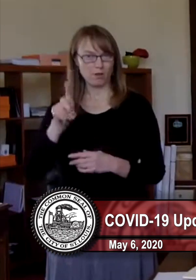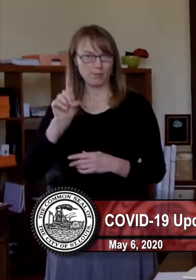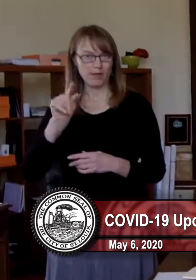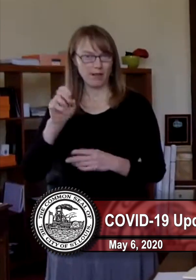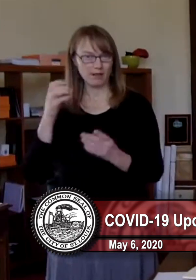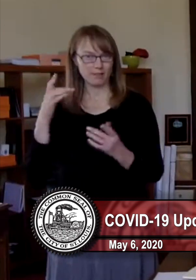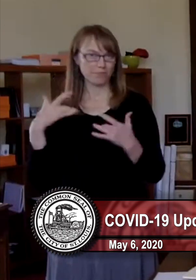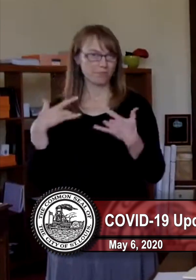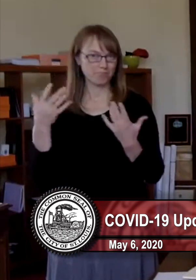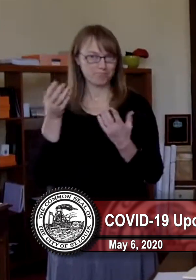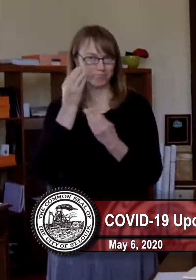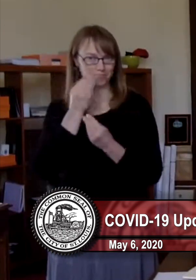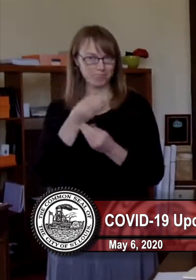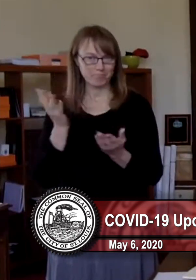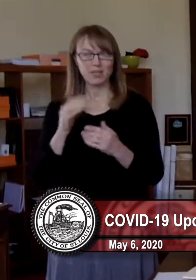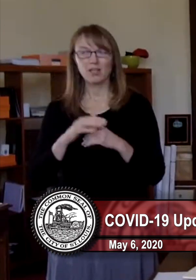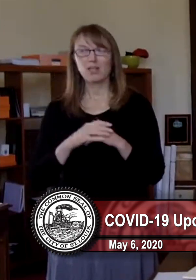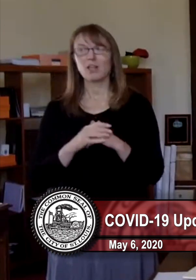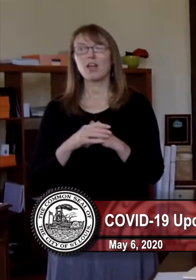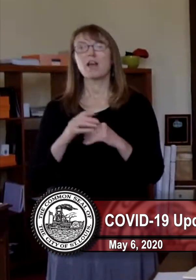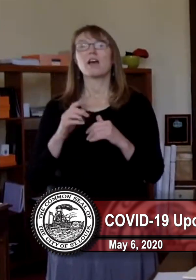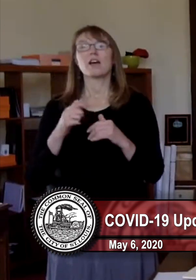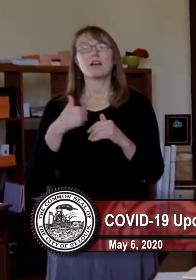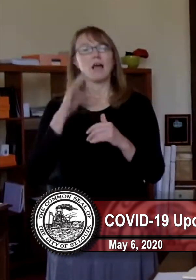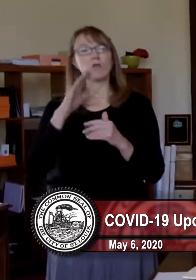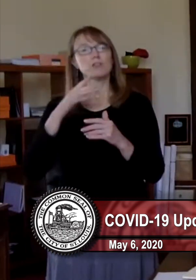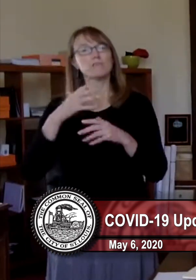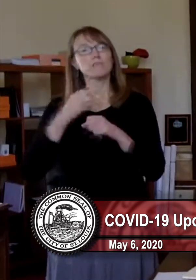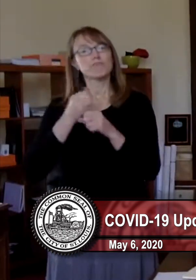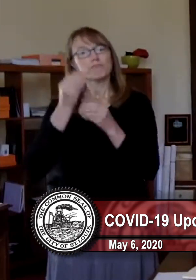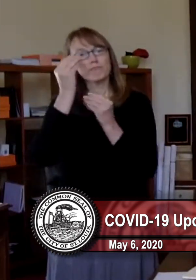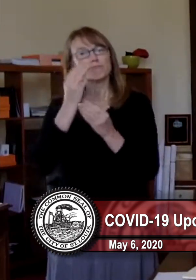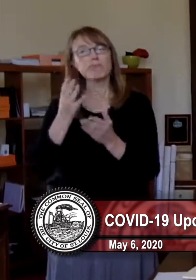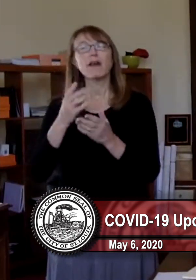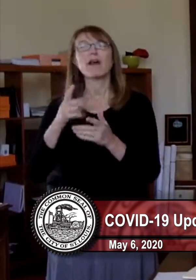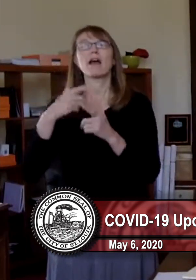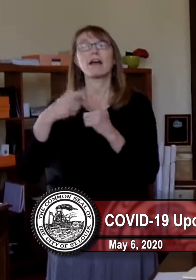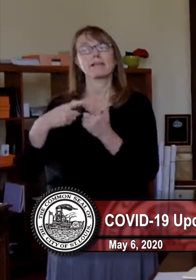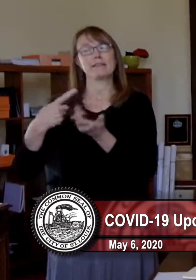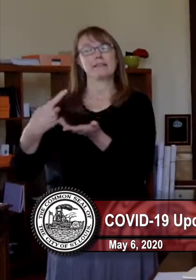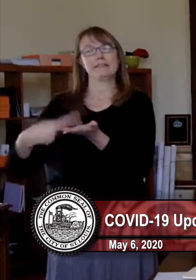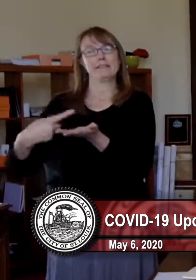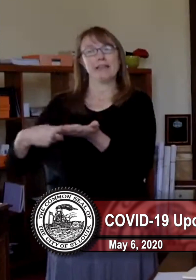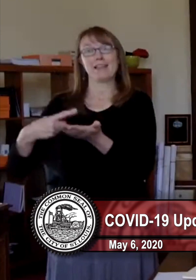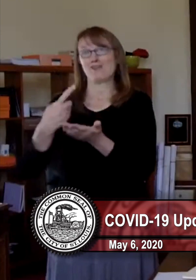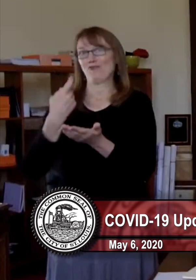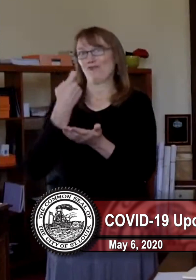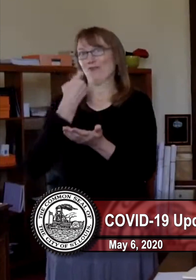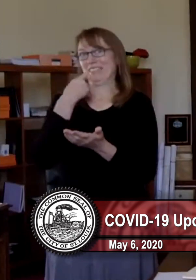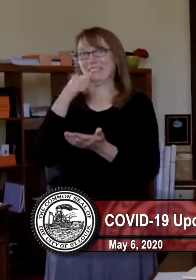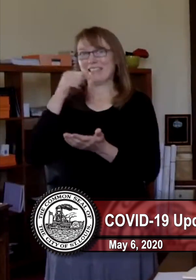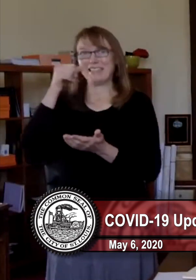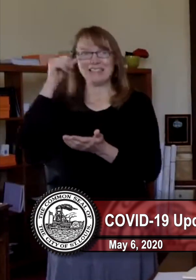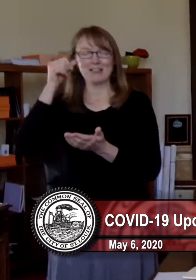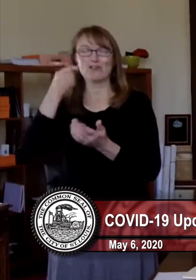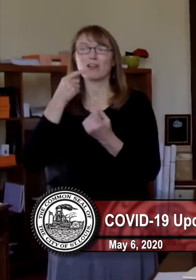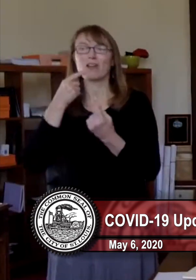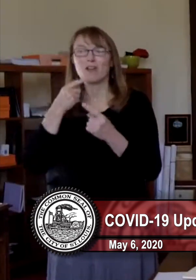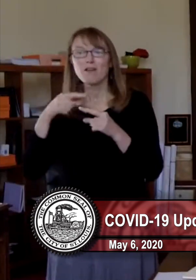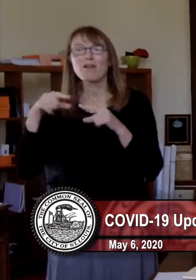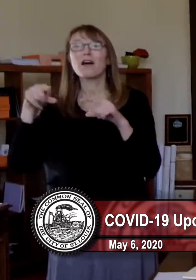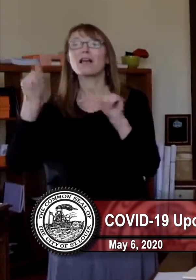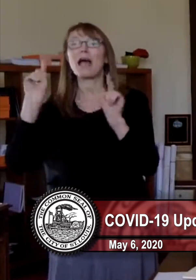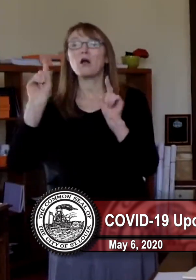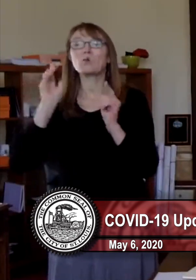news that we made yesterday about the potential reopening of some businesses. I call it sort of a